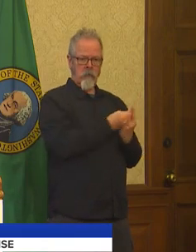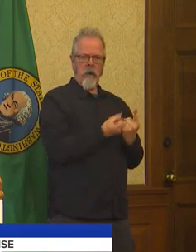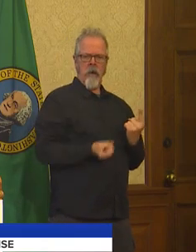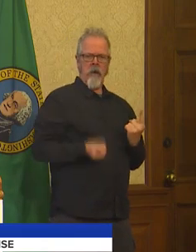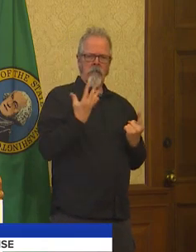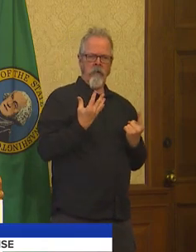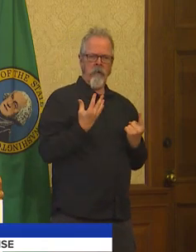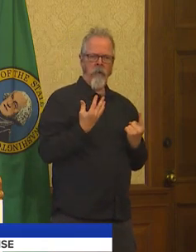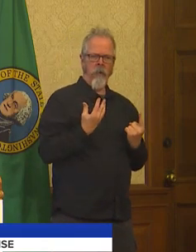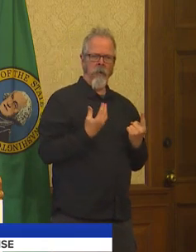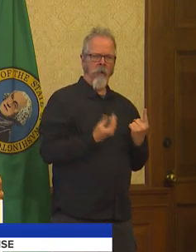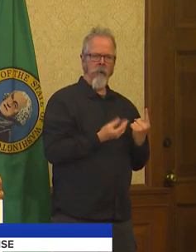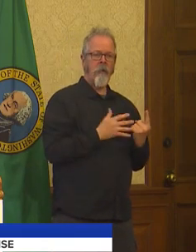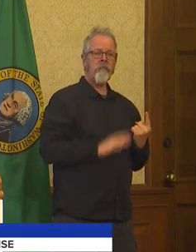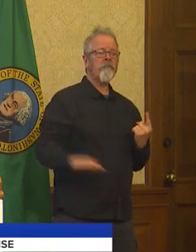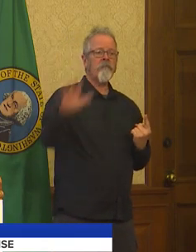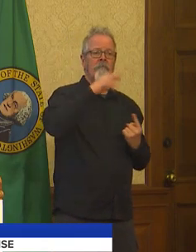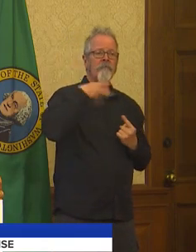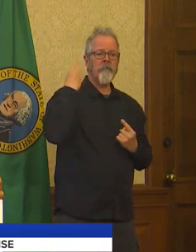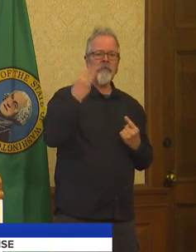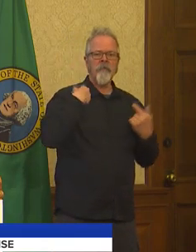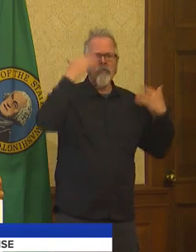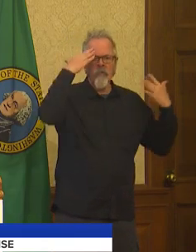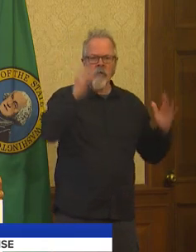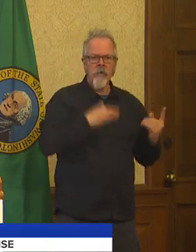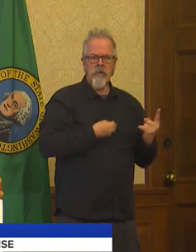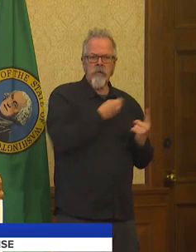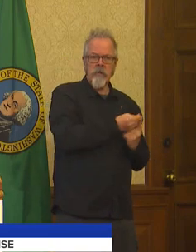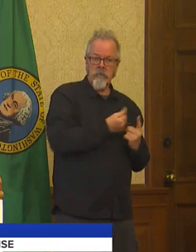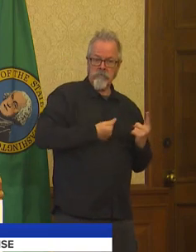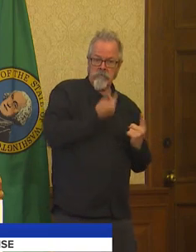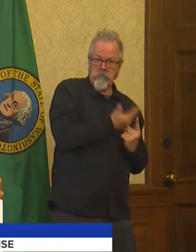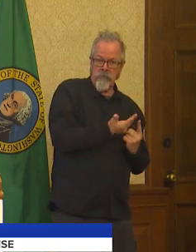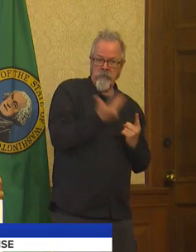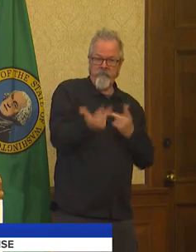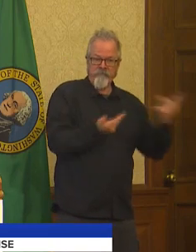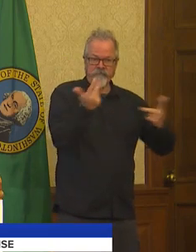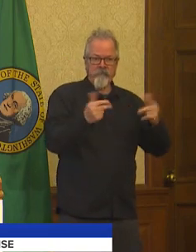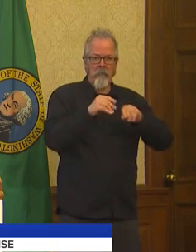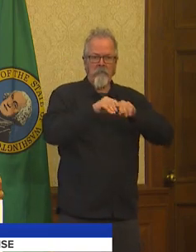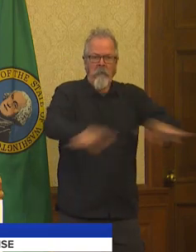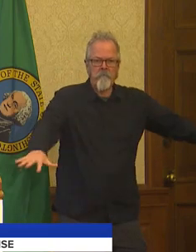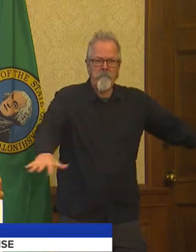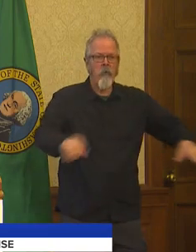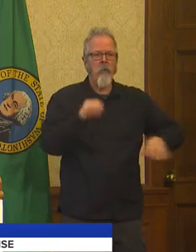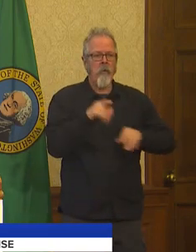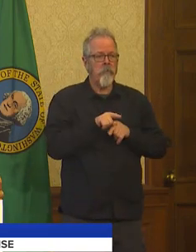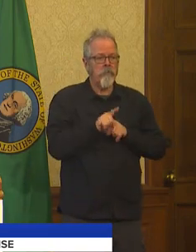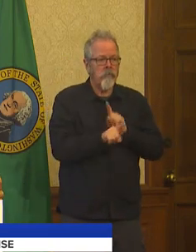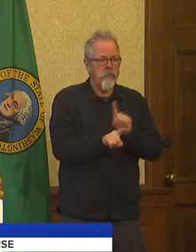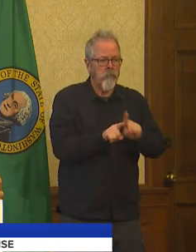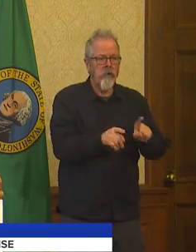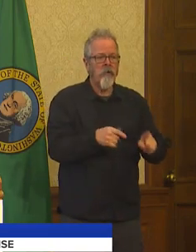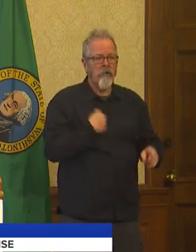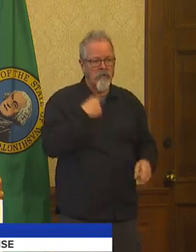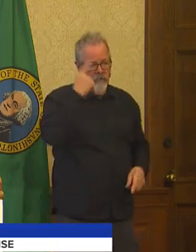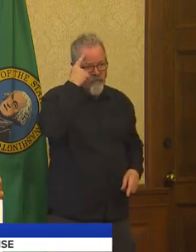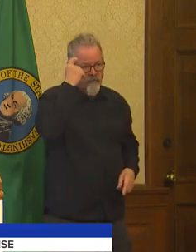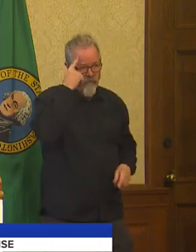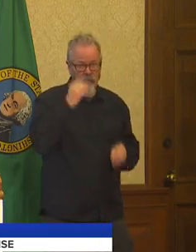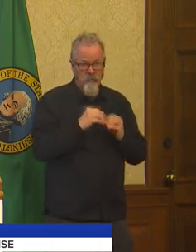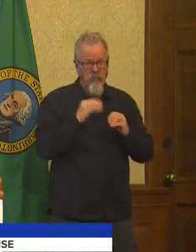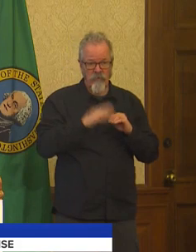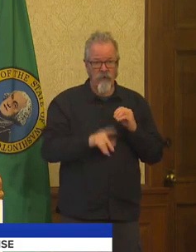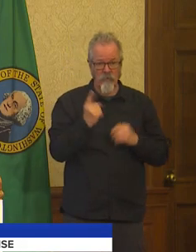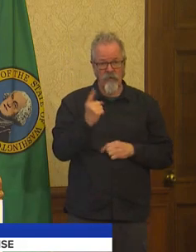would make out is, look, the things we're doing have by necessity